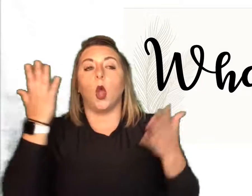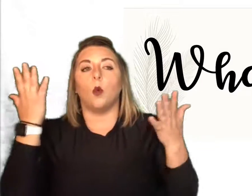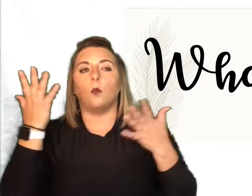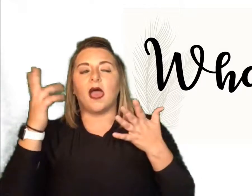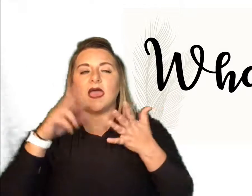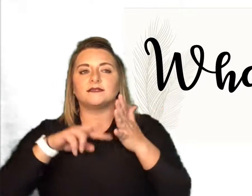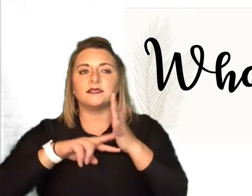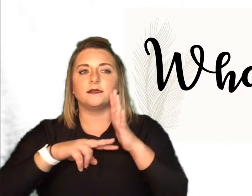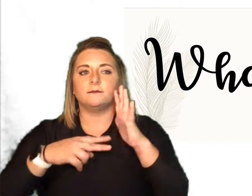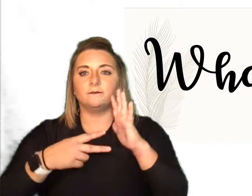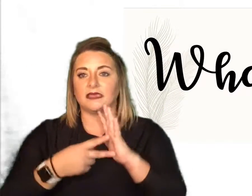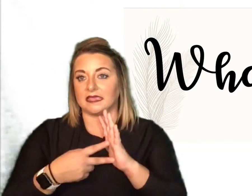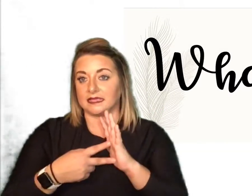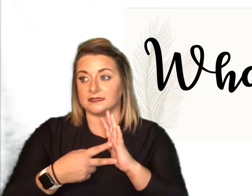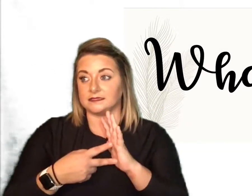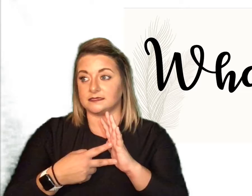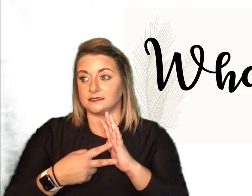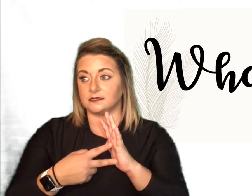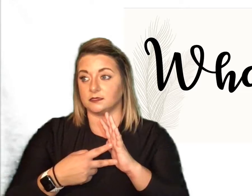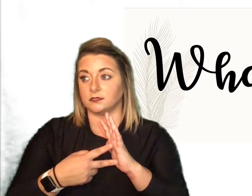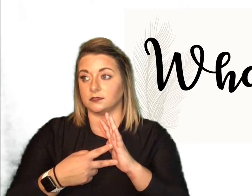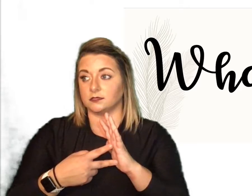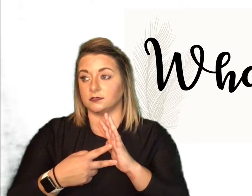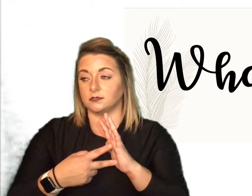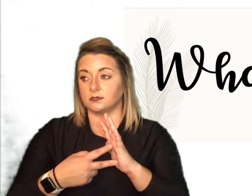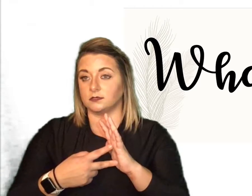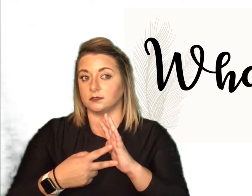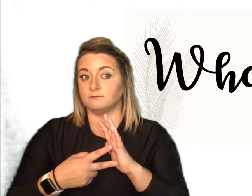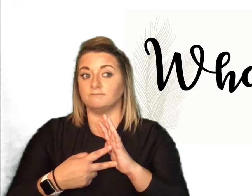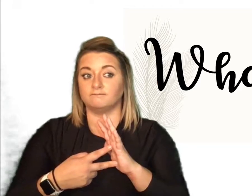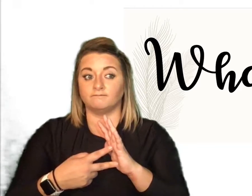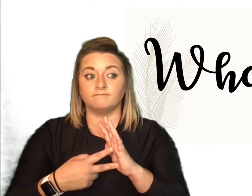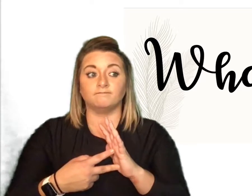Okay? What means